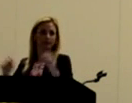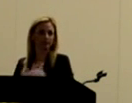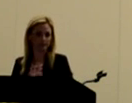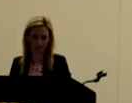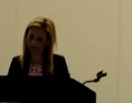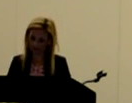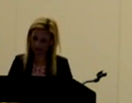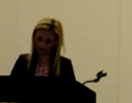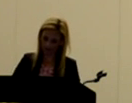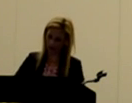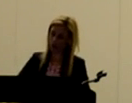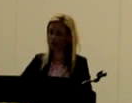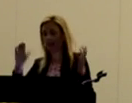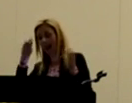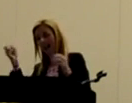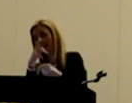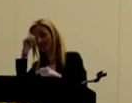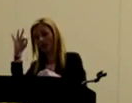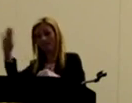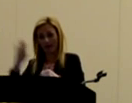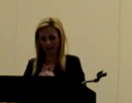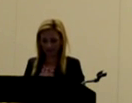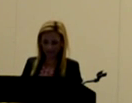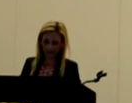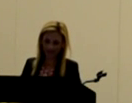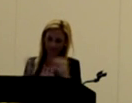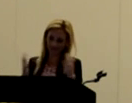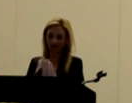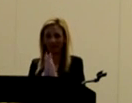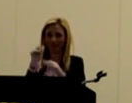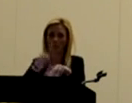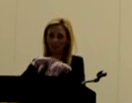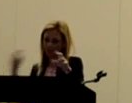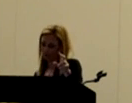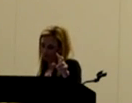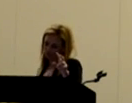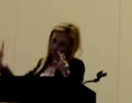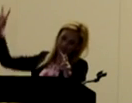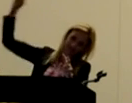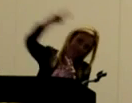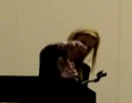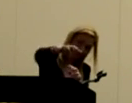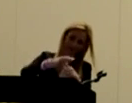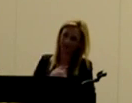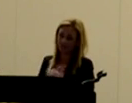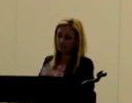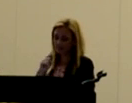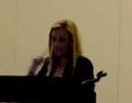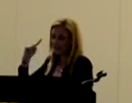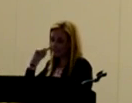from people. So Anne asked for feedback from her readers, and of course, I had to jump in. Because